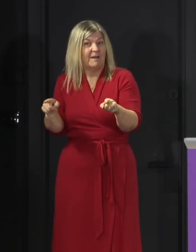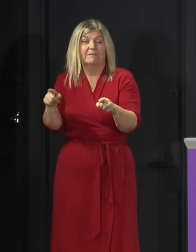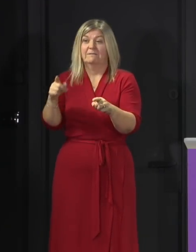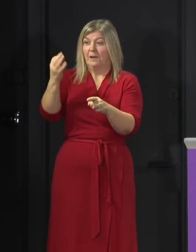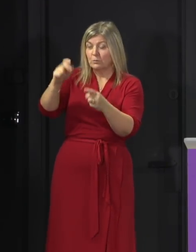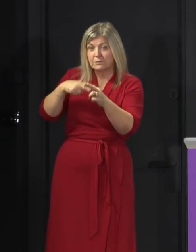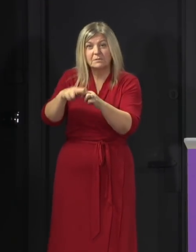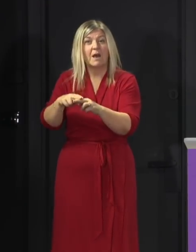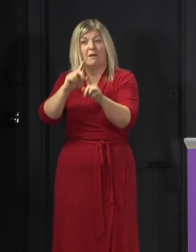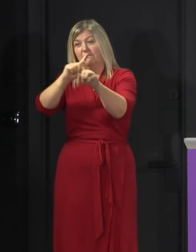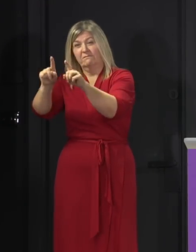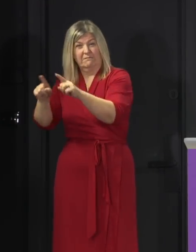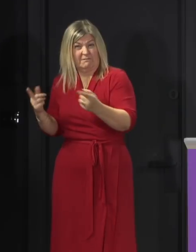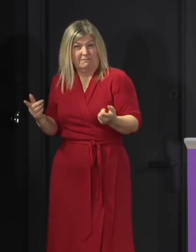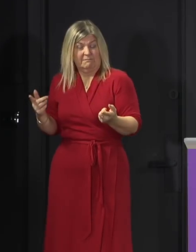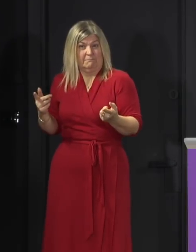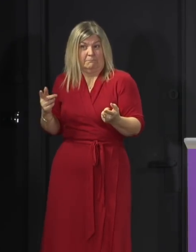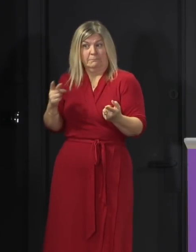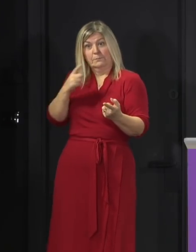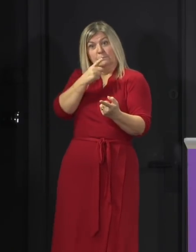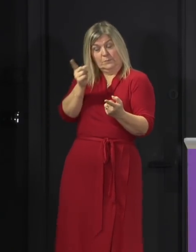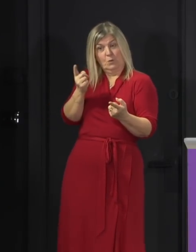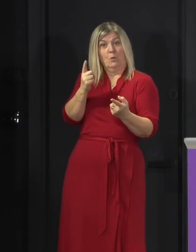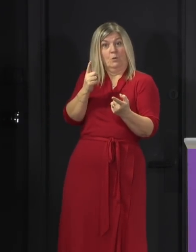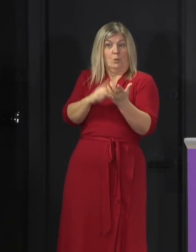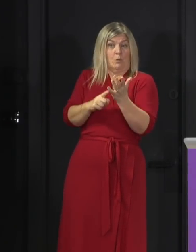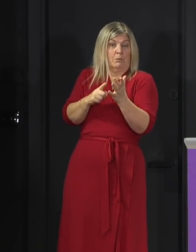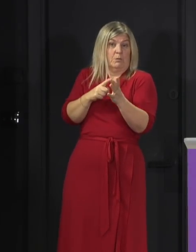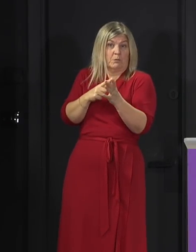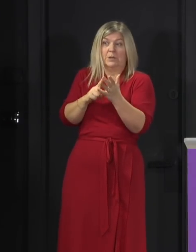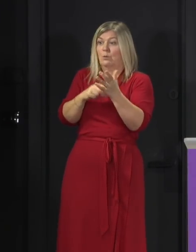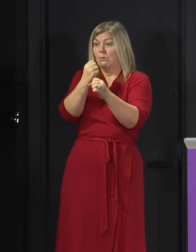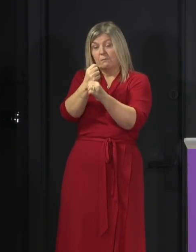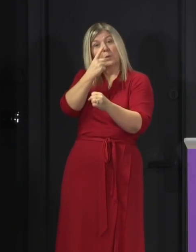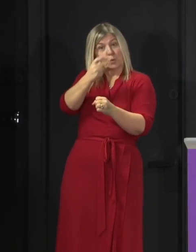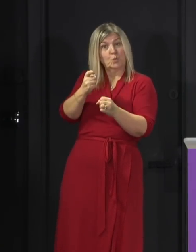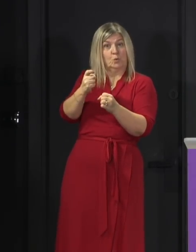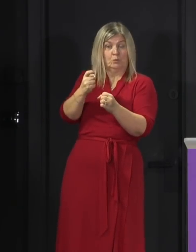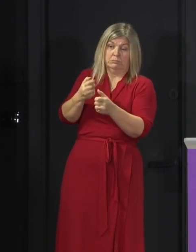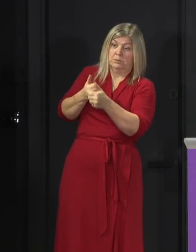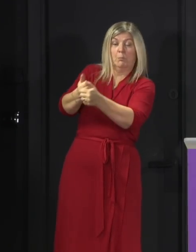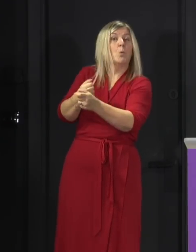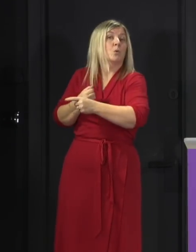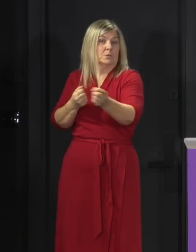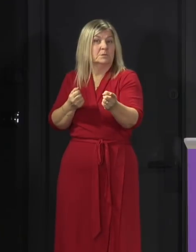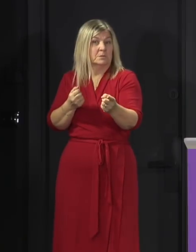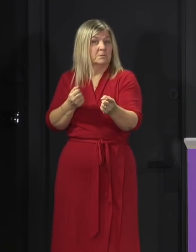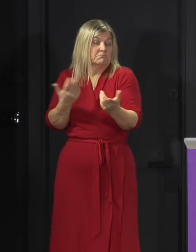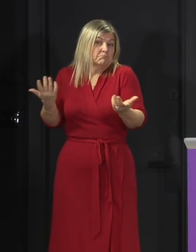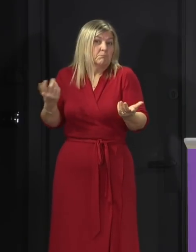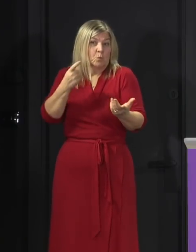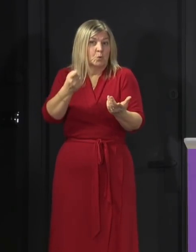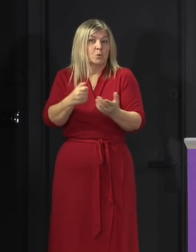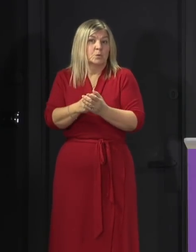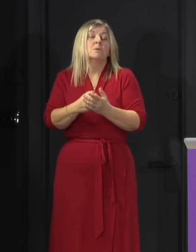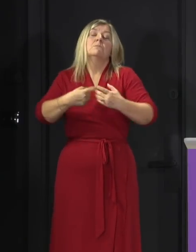the position of the Scottish Government. But we'll continue to look for all and any opportunities to show our appreciation for the contribution that